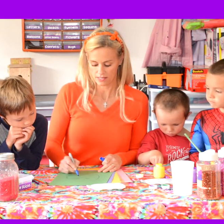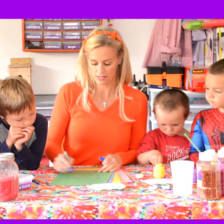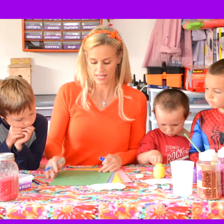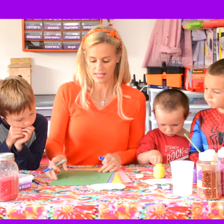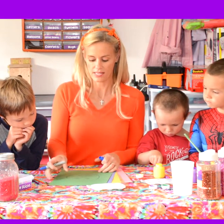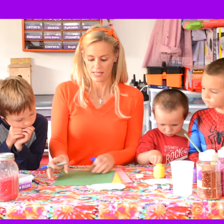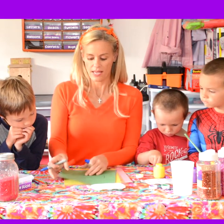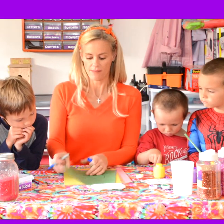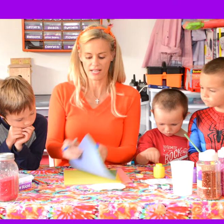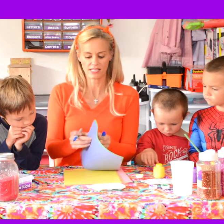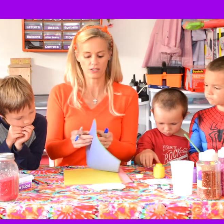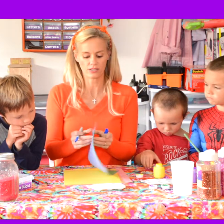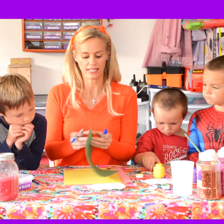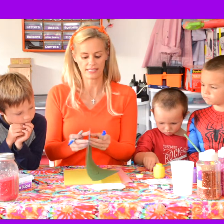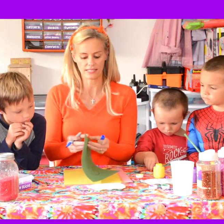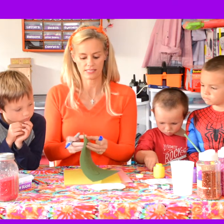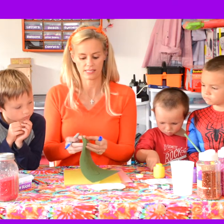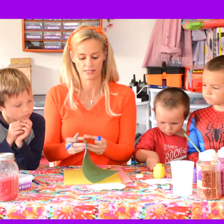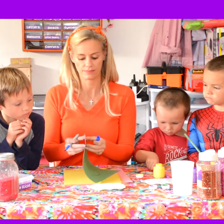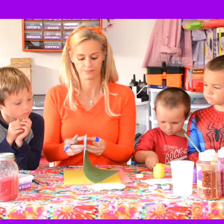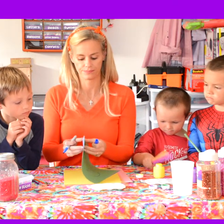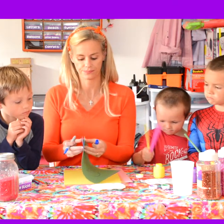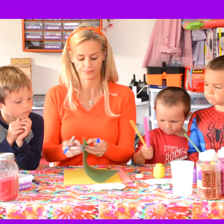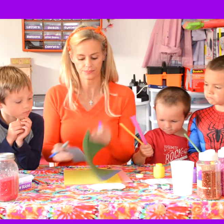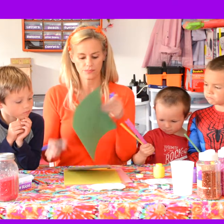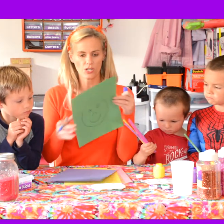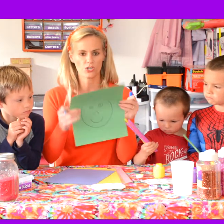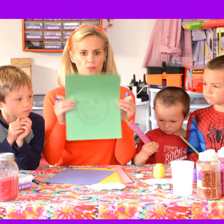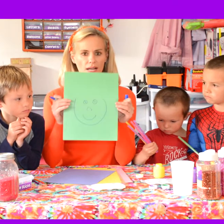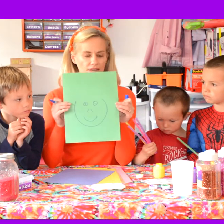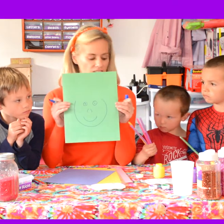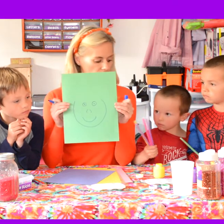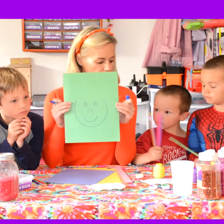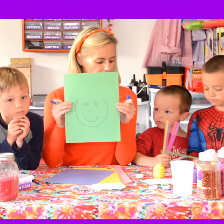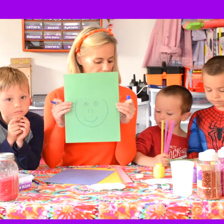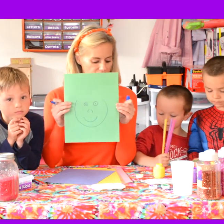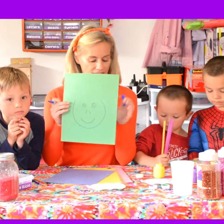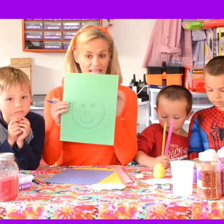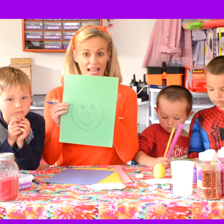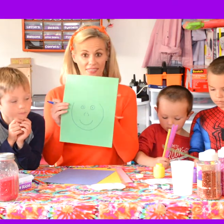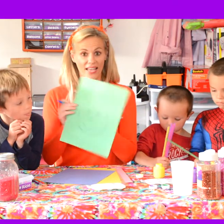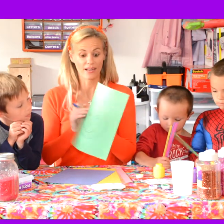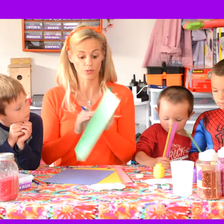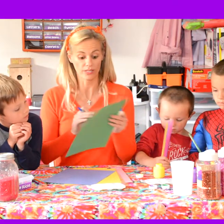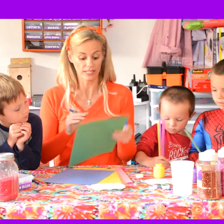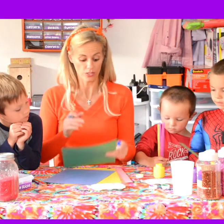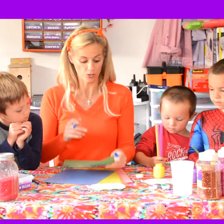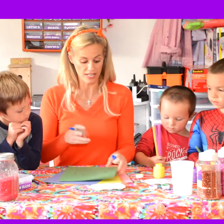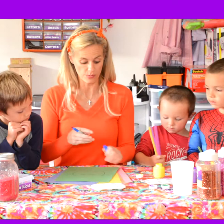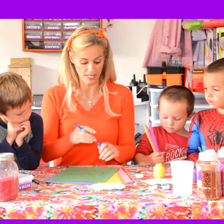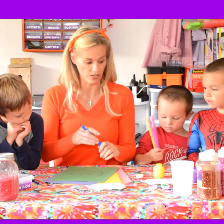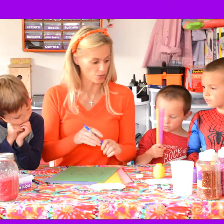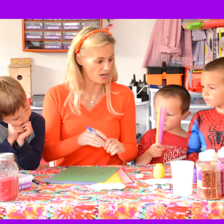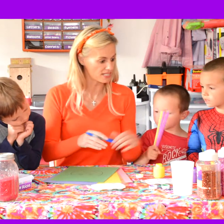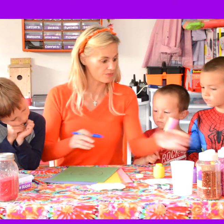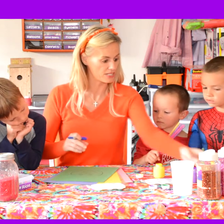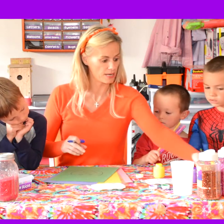Okay? And mine's going to look like this. Mine's just a little face. And then we're really going to go crazy with the hair. So why doesn't everyone take a